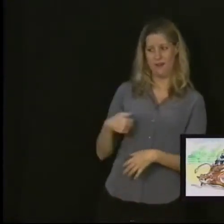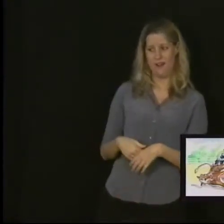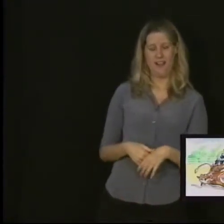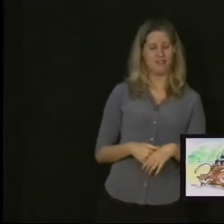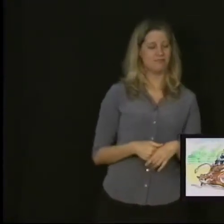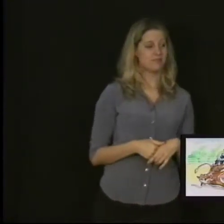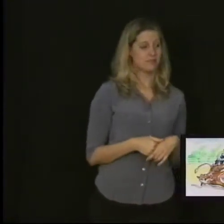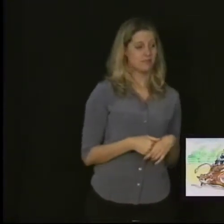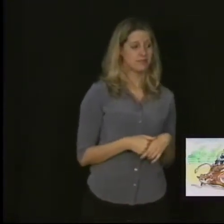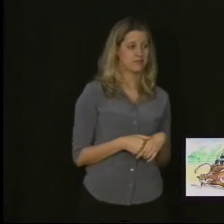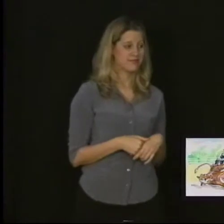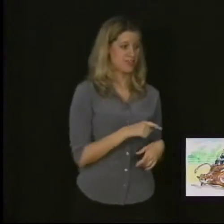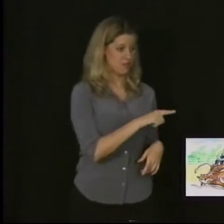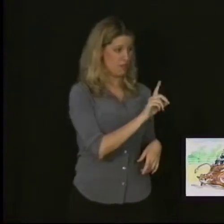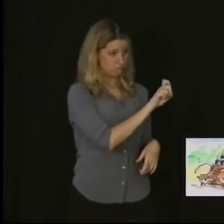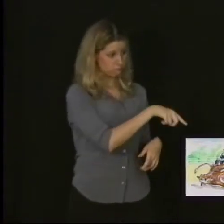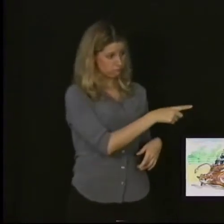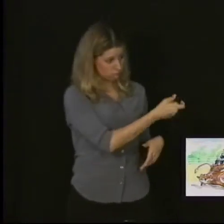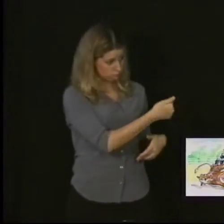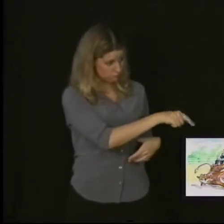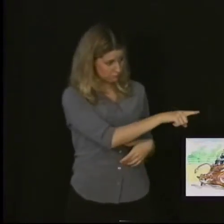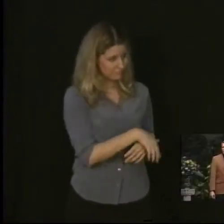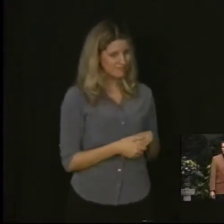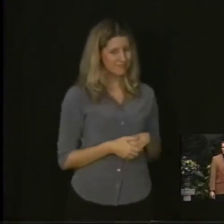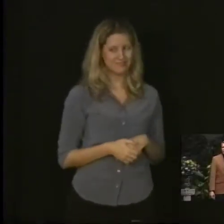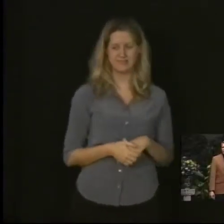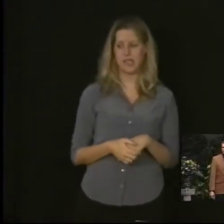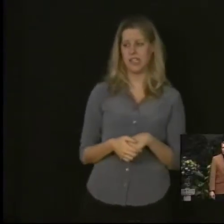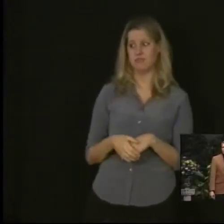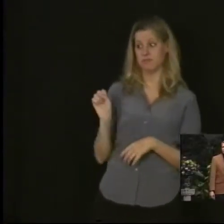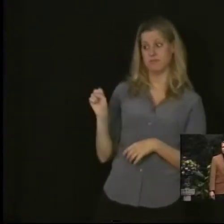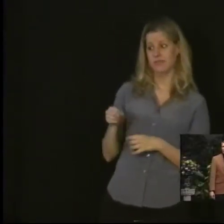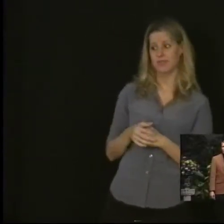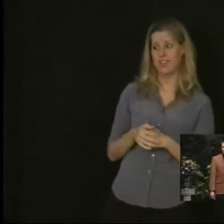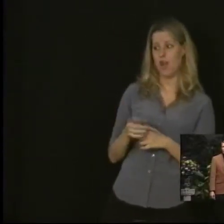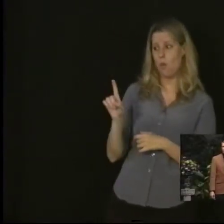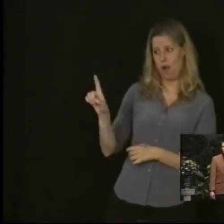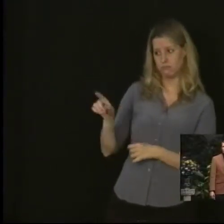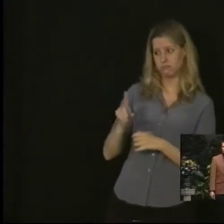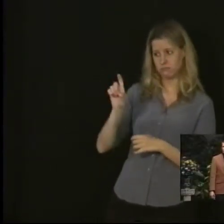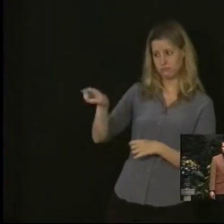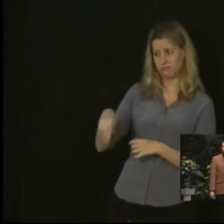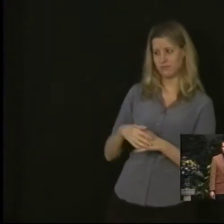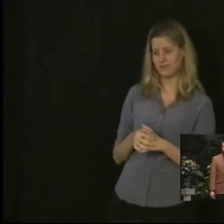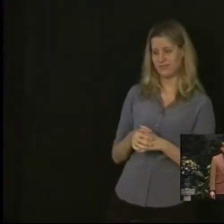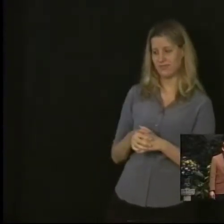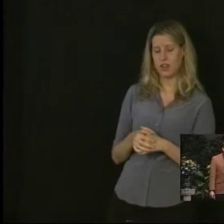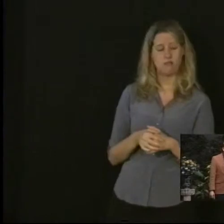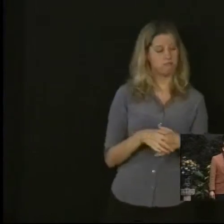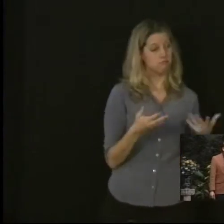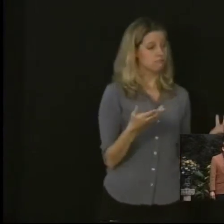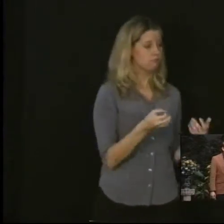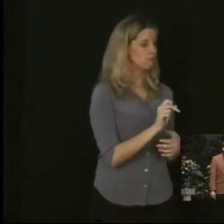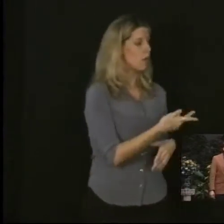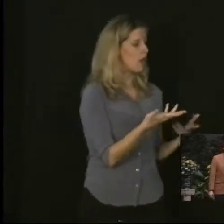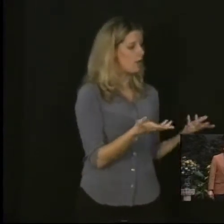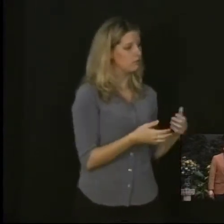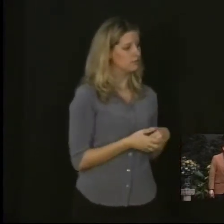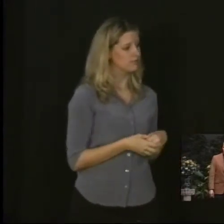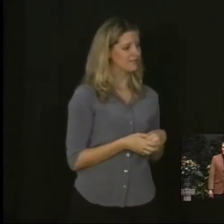farmer said, "You got any questions?" The city fella said, "Yes, sir, I have one question." The farmer said, "Let's hear